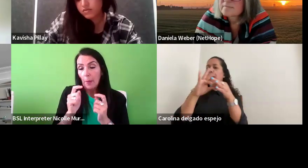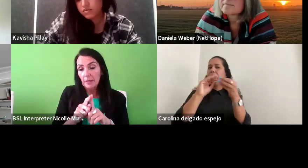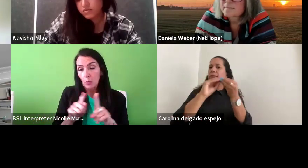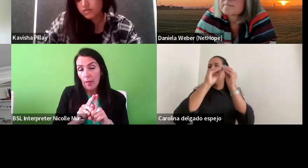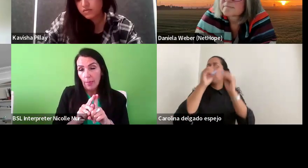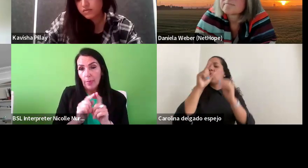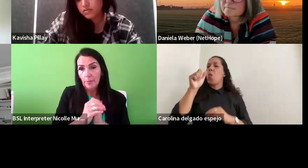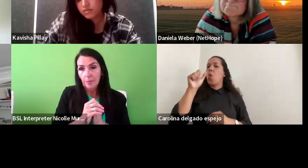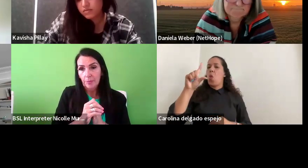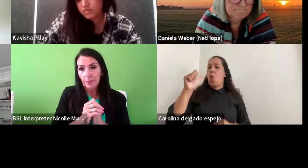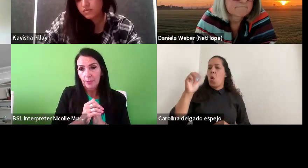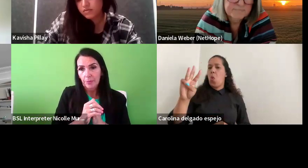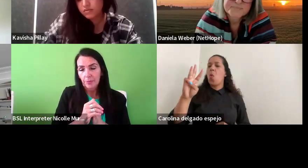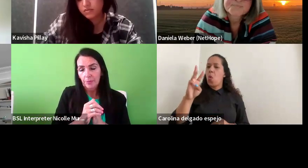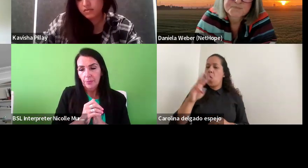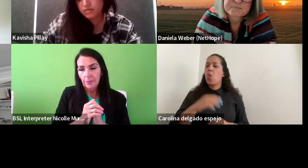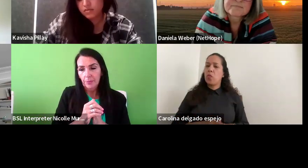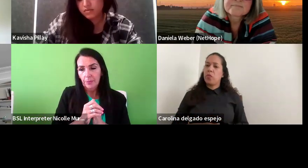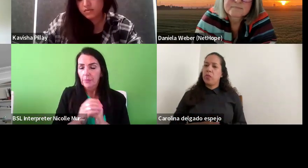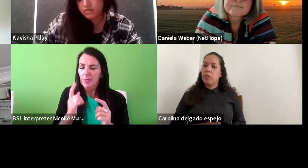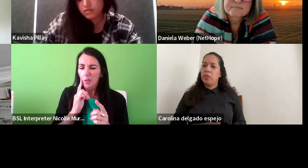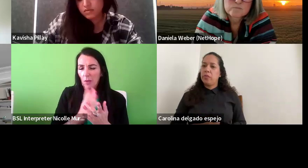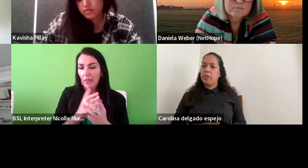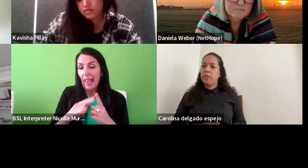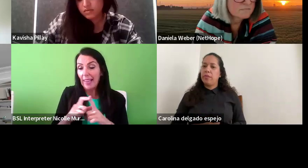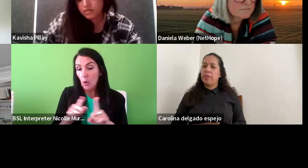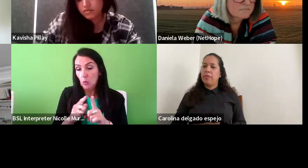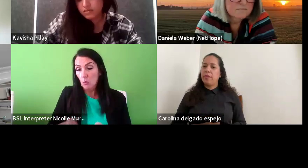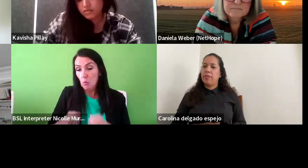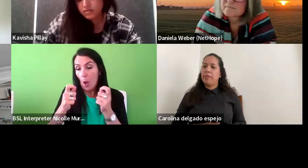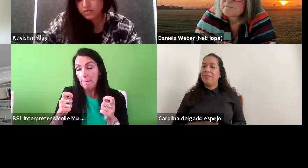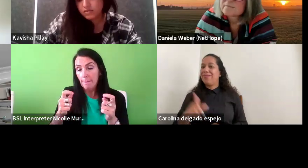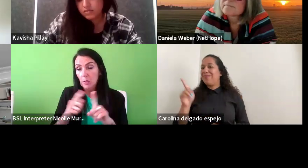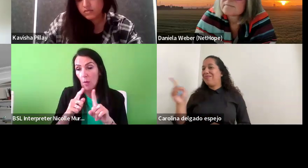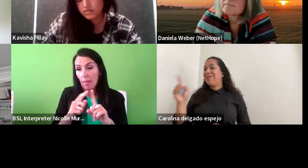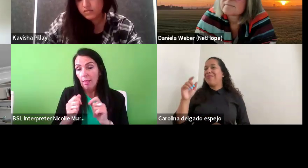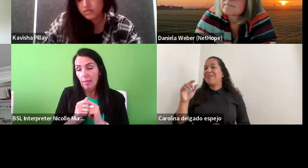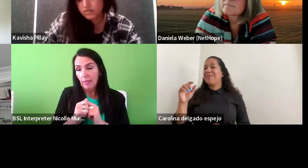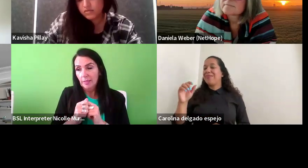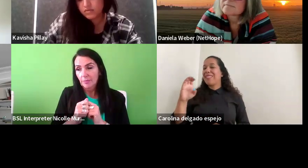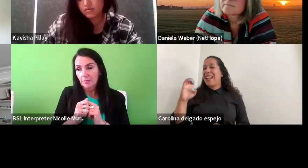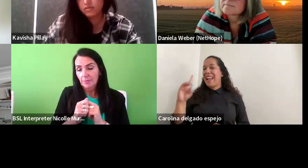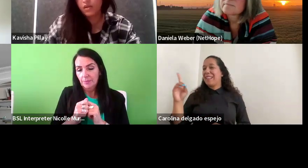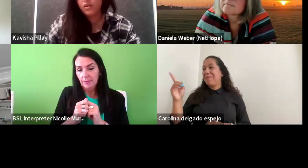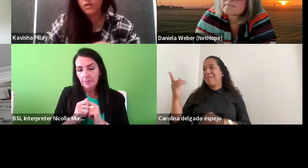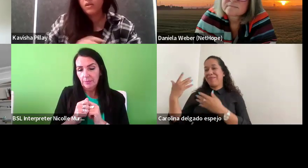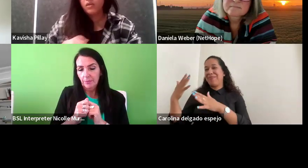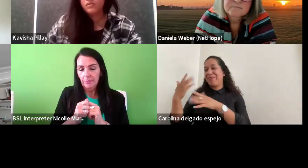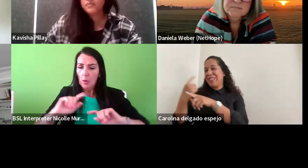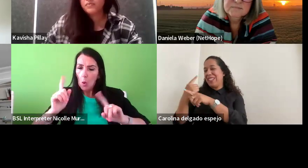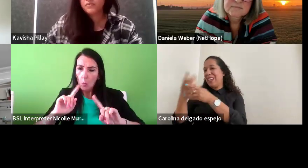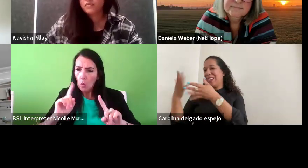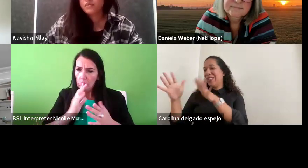during humanitarian intervention. And I think Ed is also addressing the question that I posed to Vashna, the last question, in terms of what is